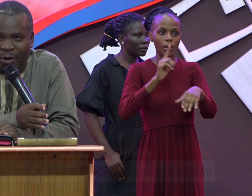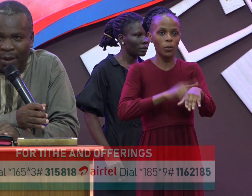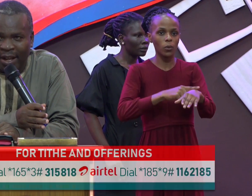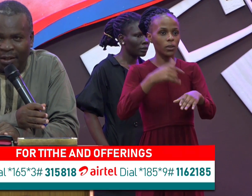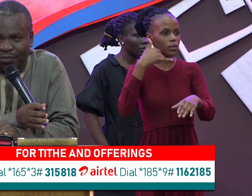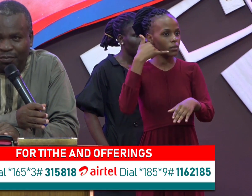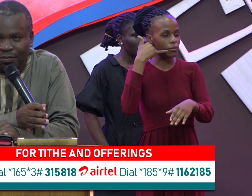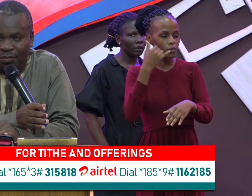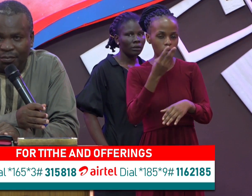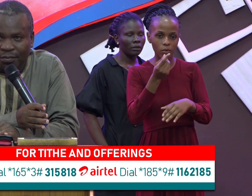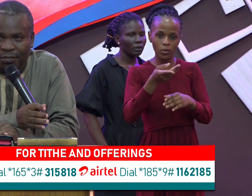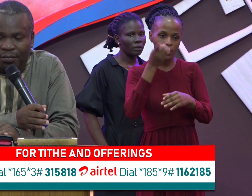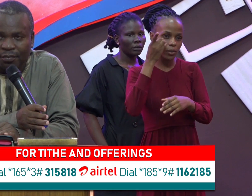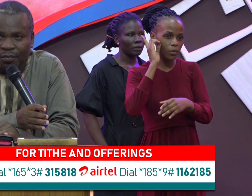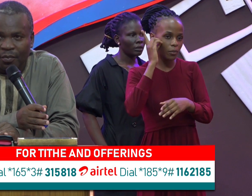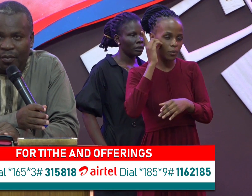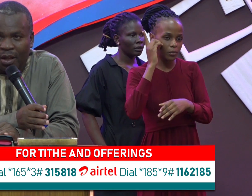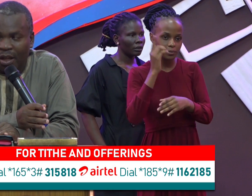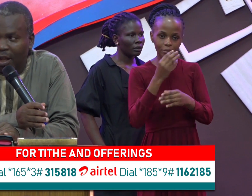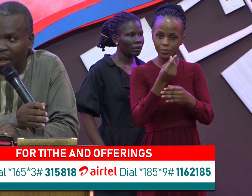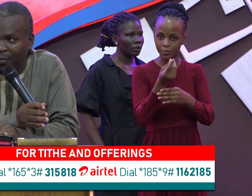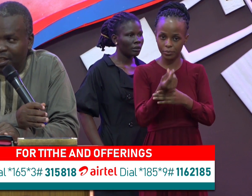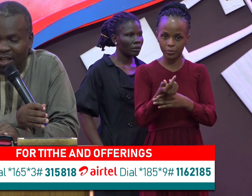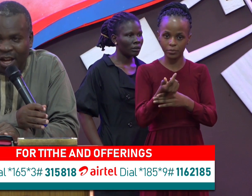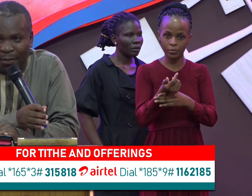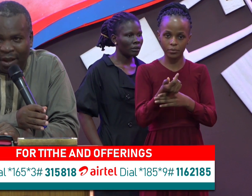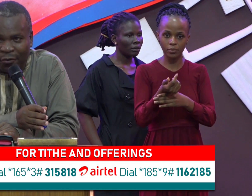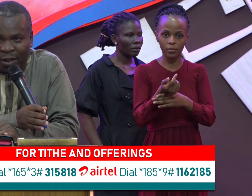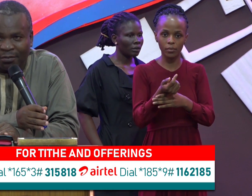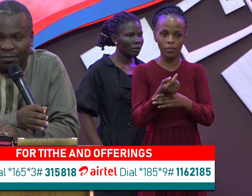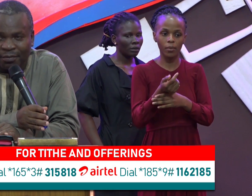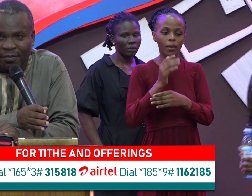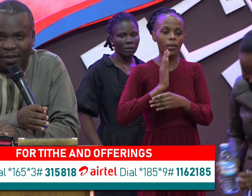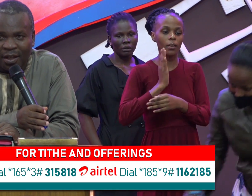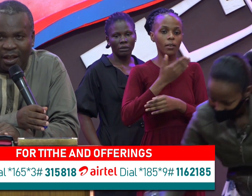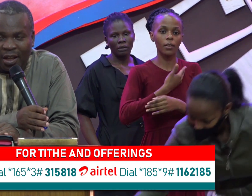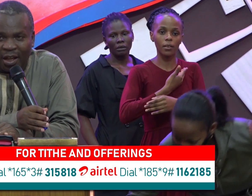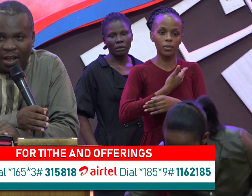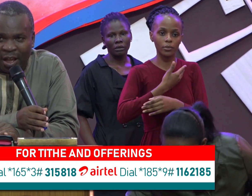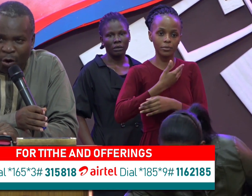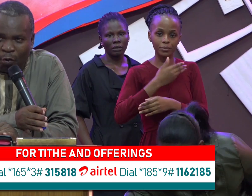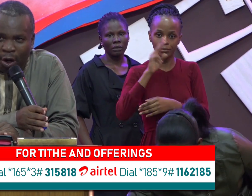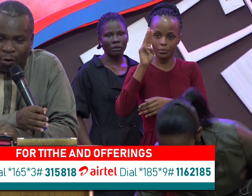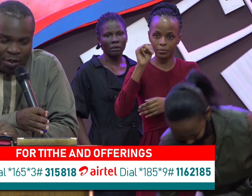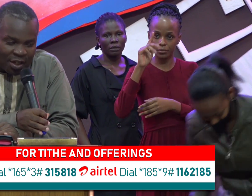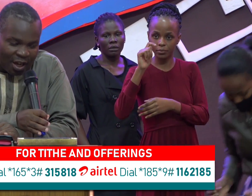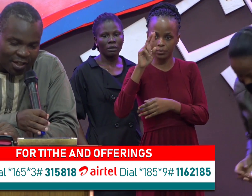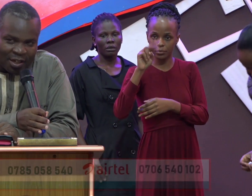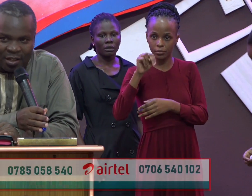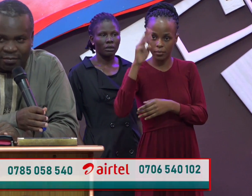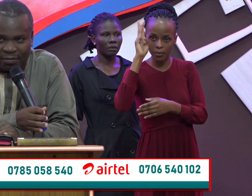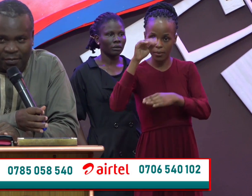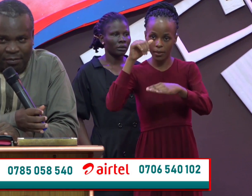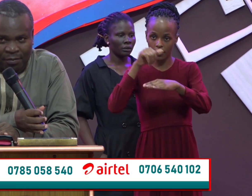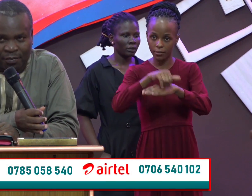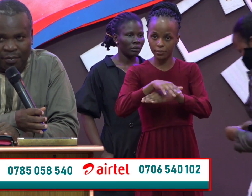your money is on mobile money, MTN number yaffe, our empty number is this one you're going to send the money